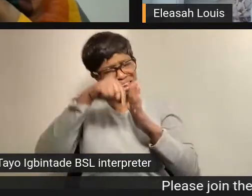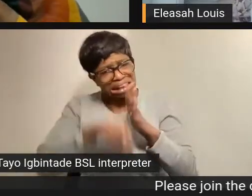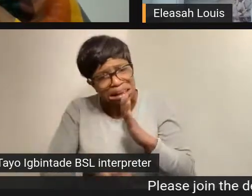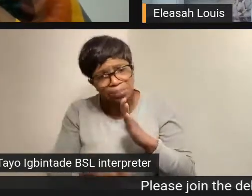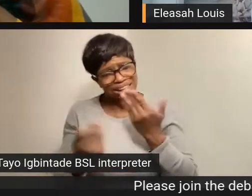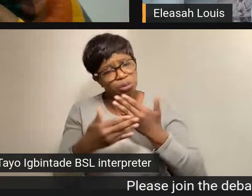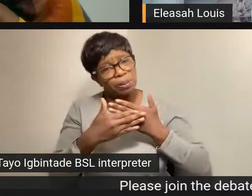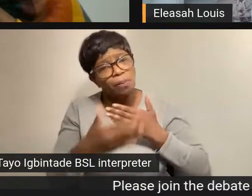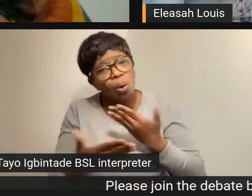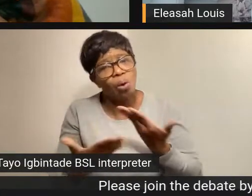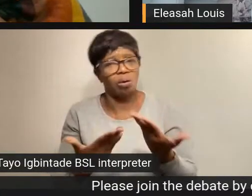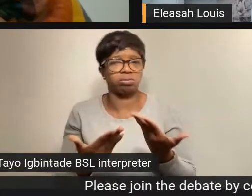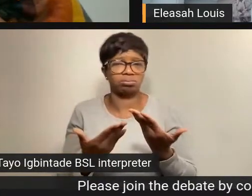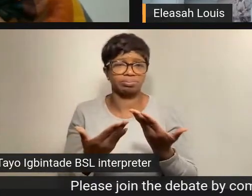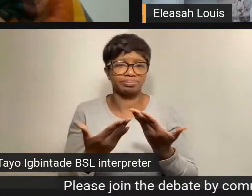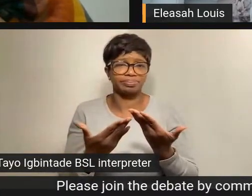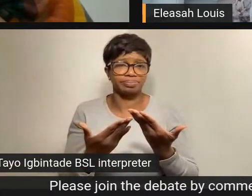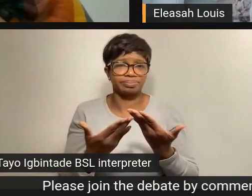I talk about this